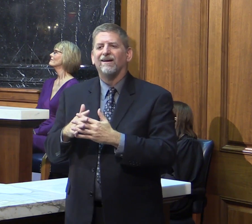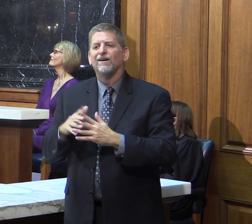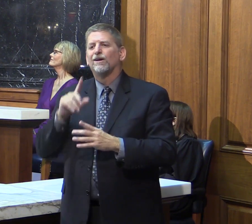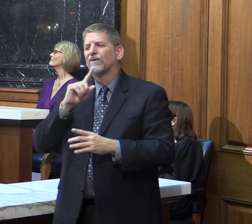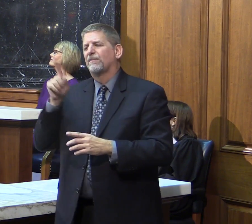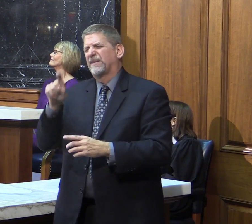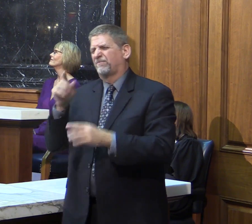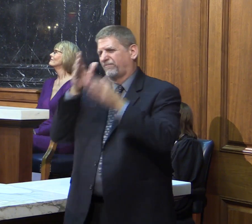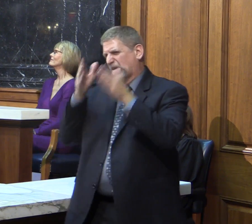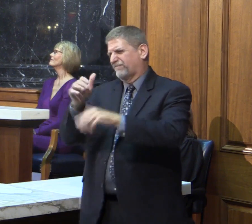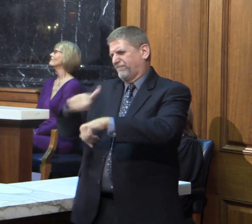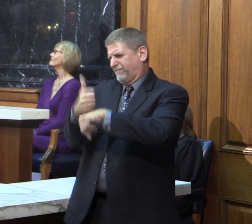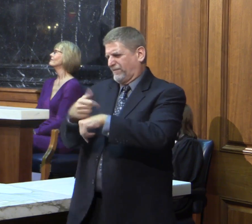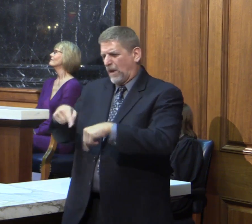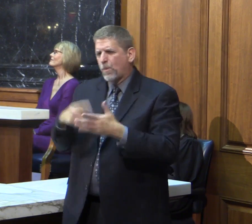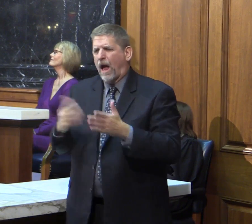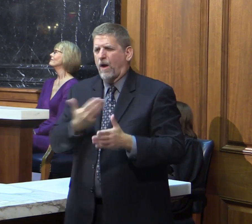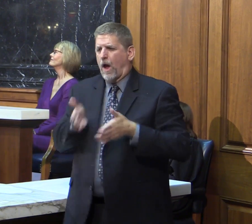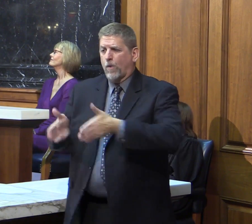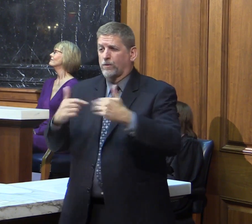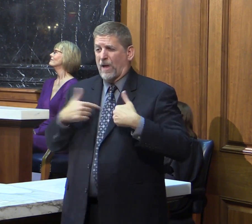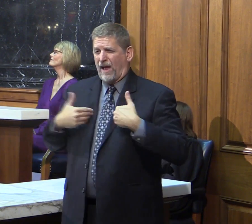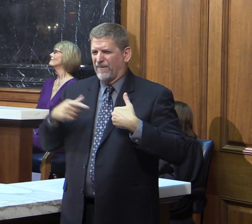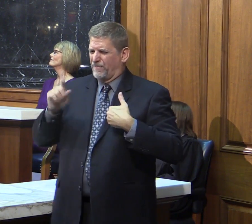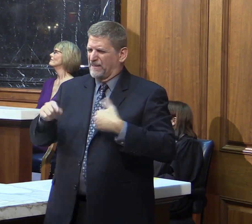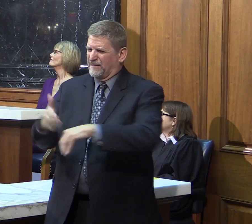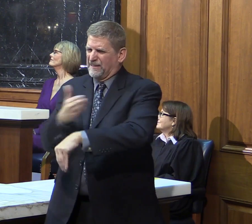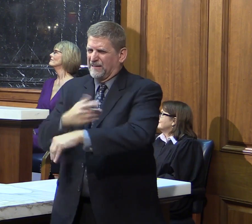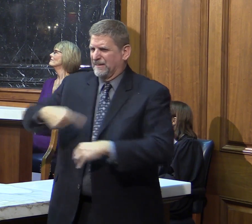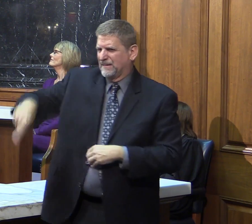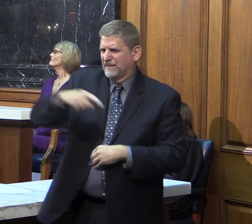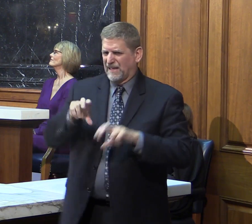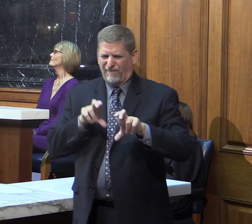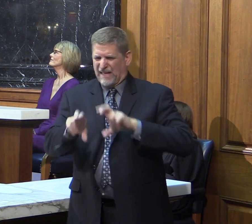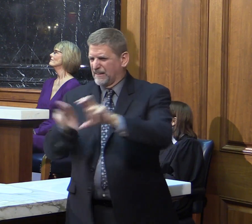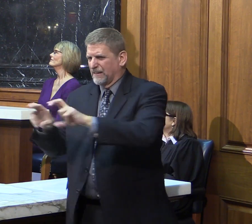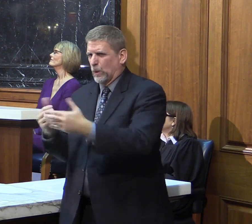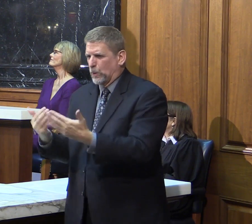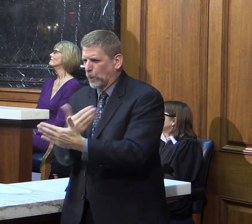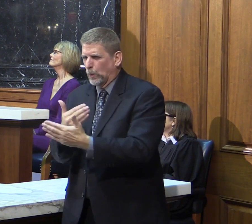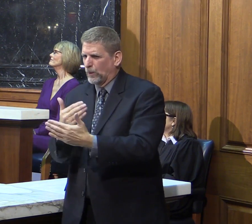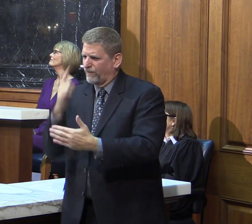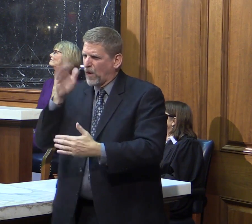have, finishes commitments we have made, and invests in the new projects for the future that ensures